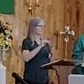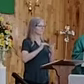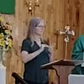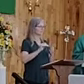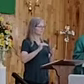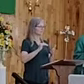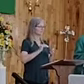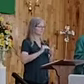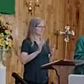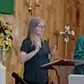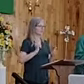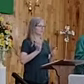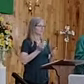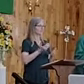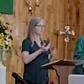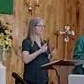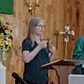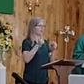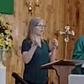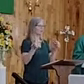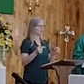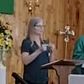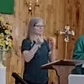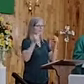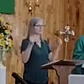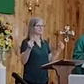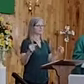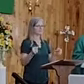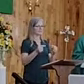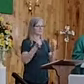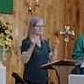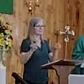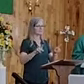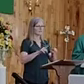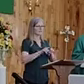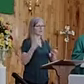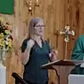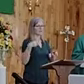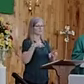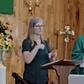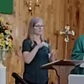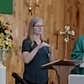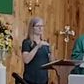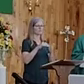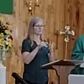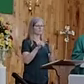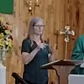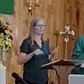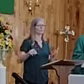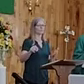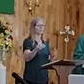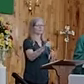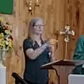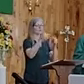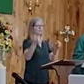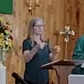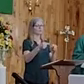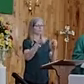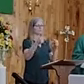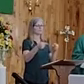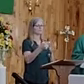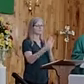and forgive us our trespasses, as we forgive